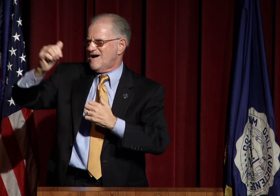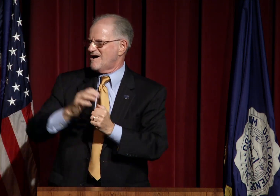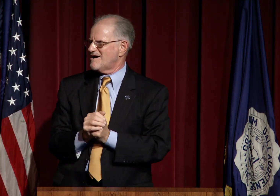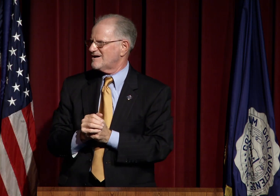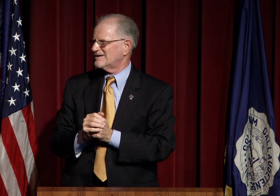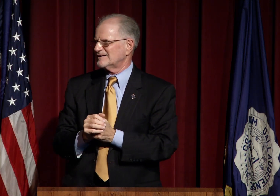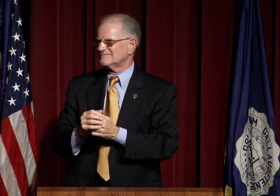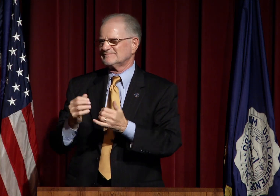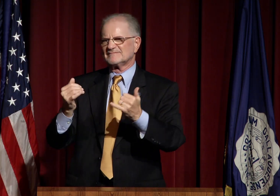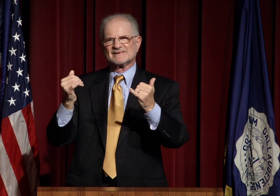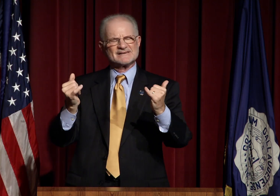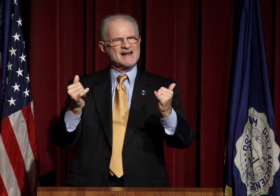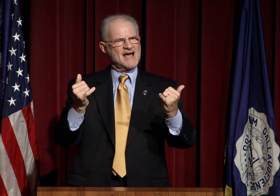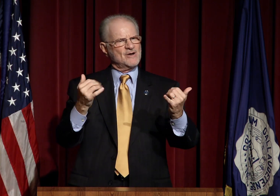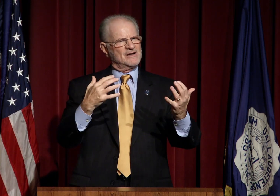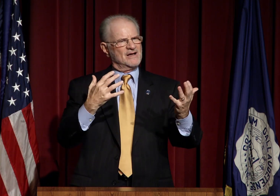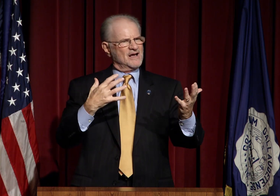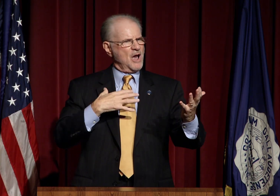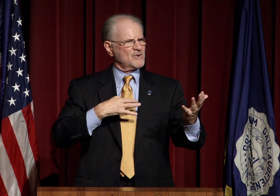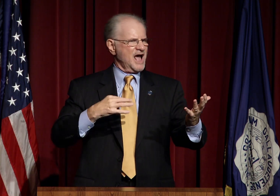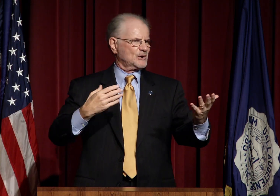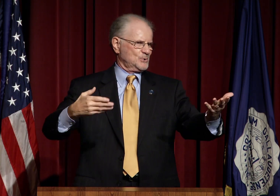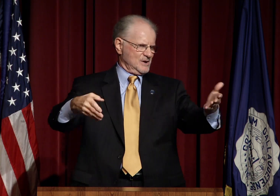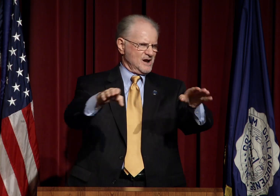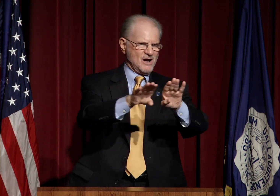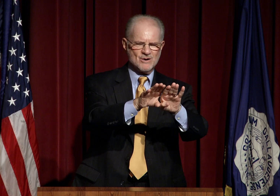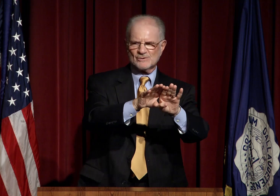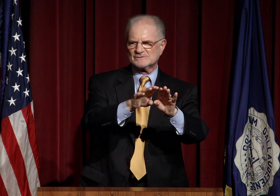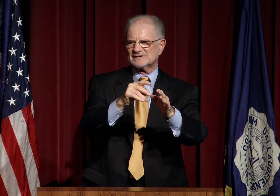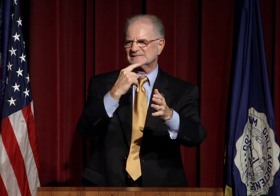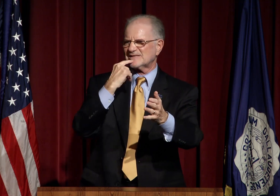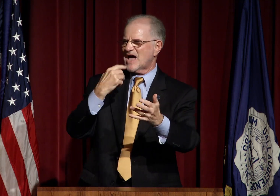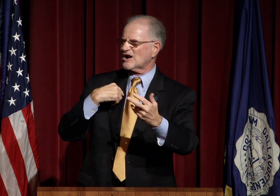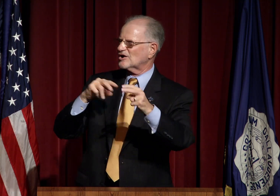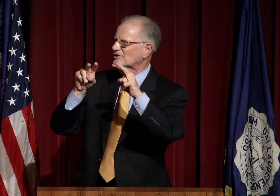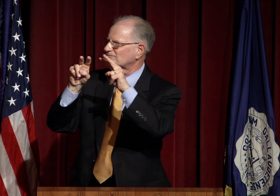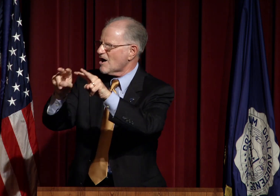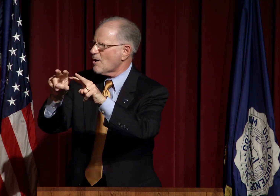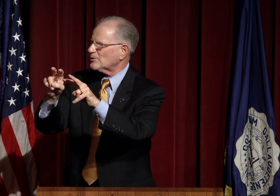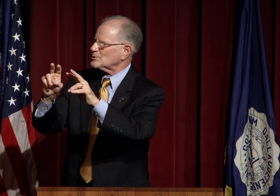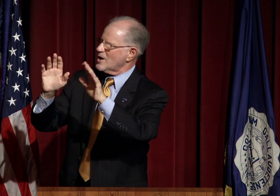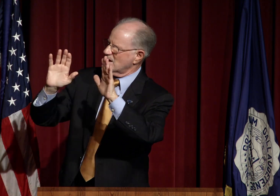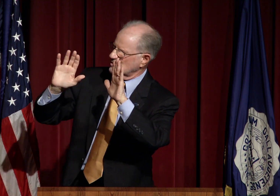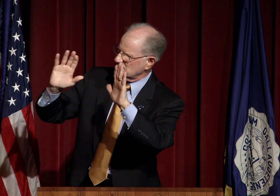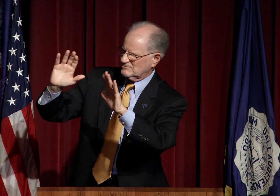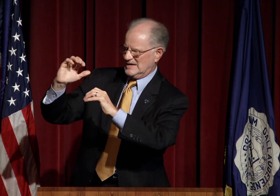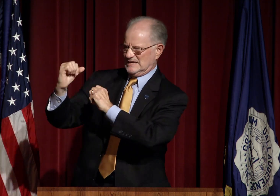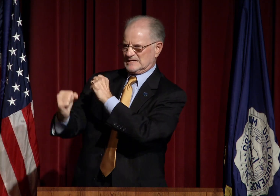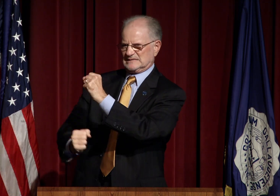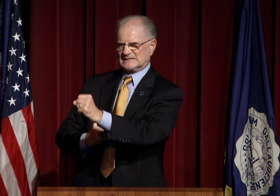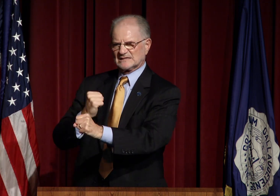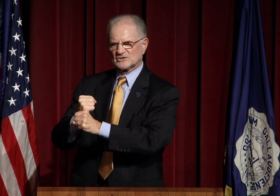together. Working together, we can achieve so much more. With that, I will close this